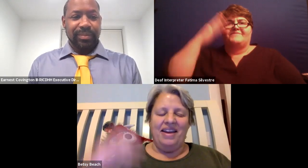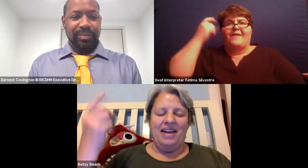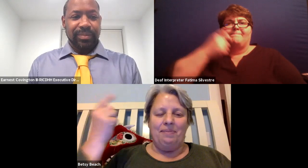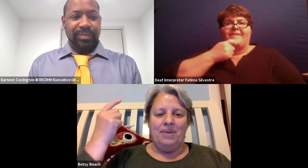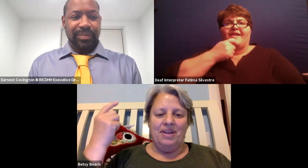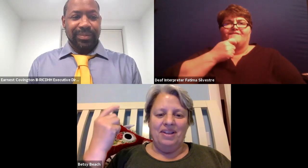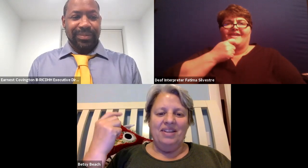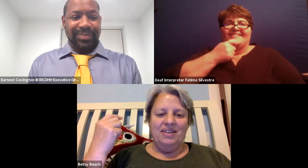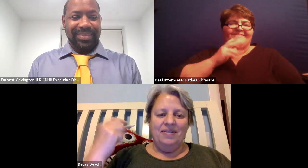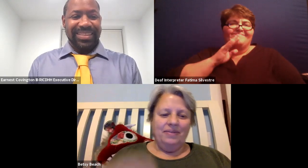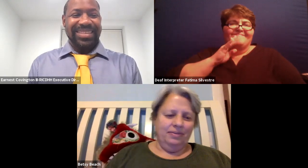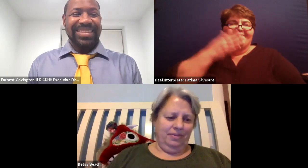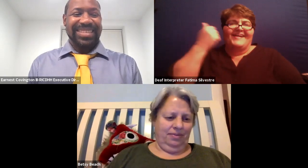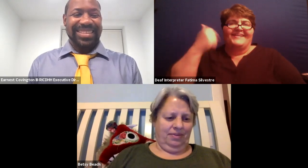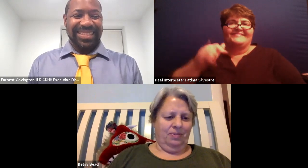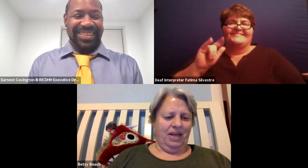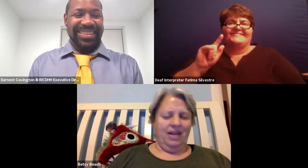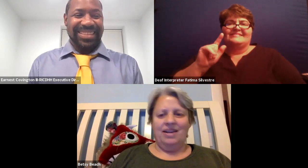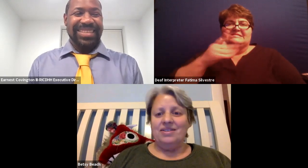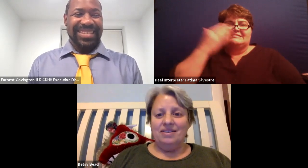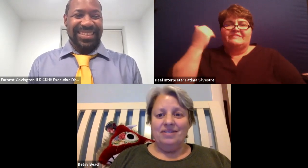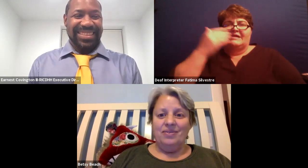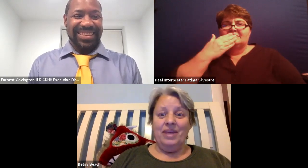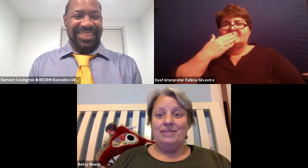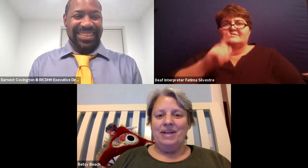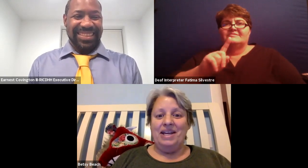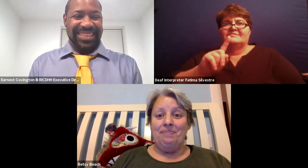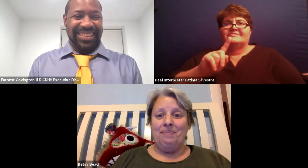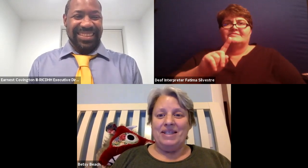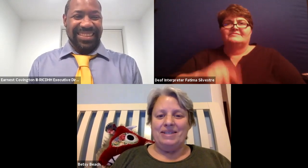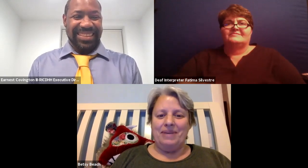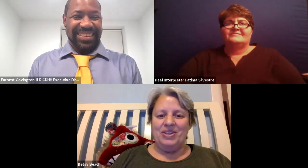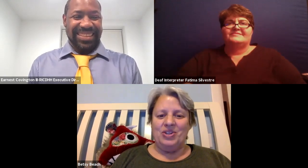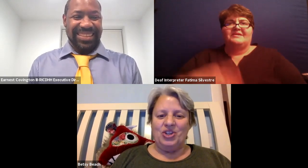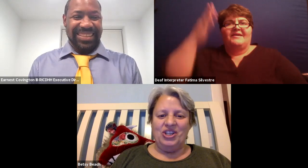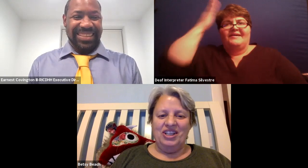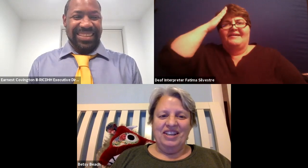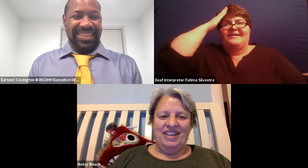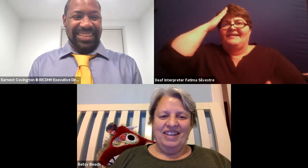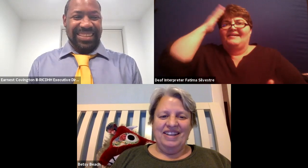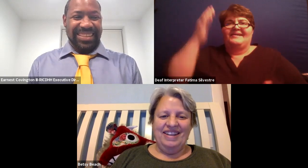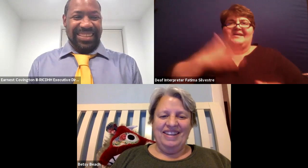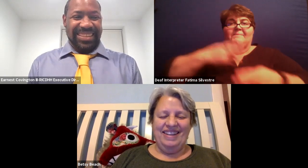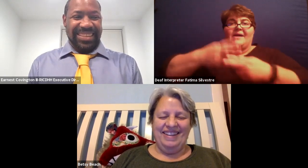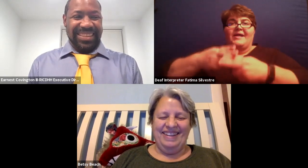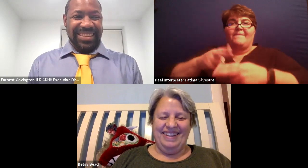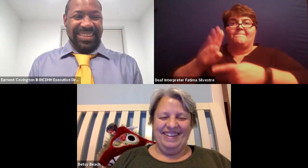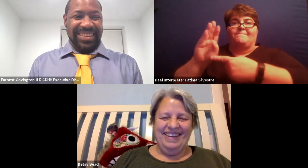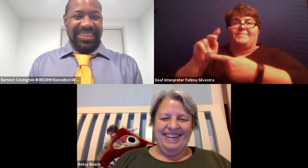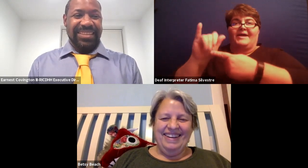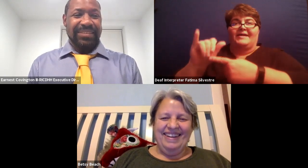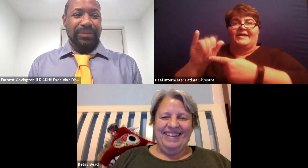Oh, it went off again, Betsy. I don't know why. Oh my gosh. Well, that's my name, Betsy Beach.